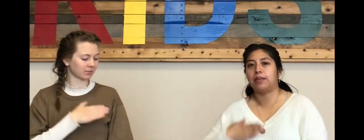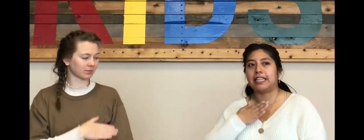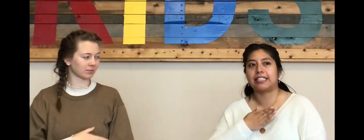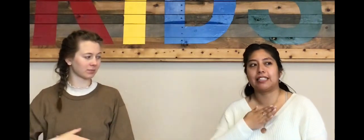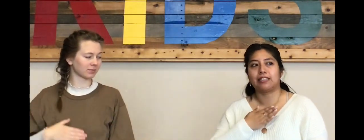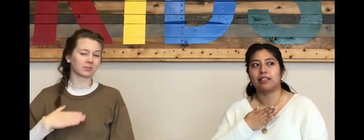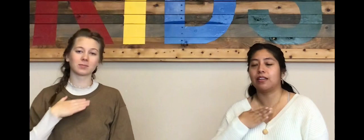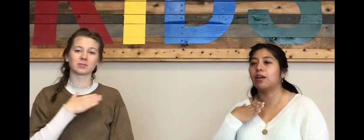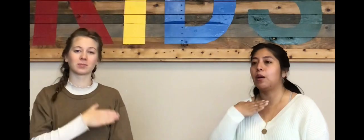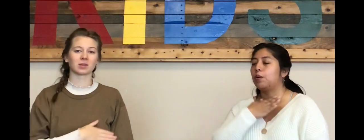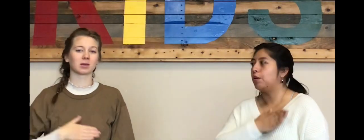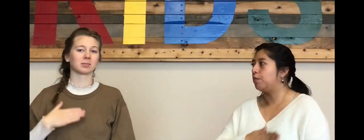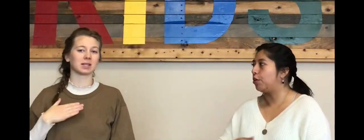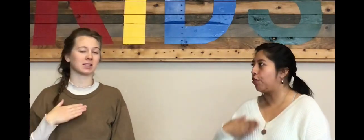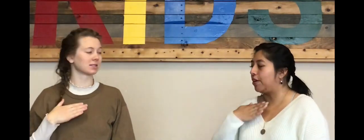Please. Por favor.